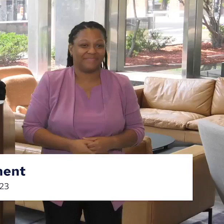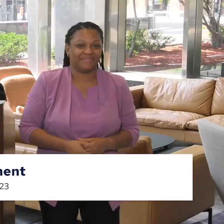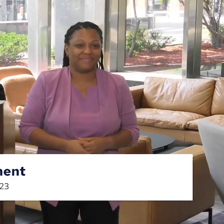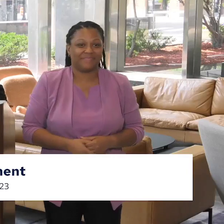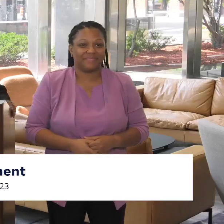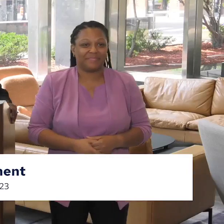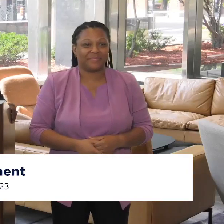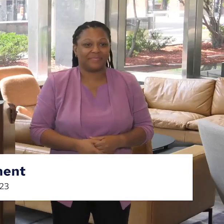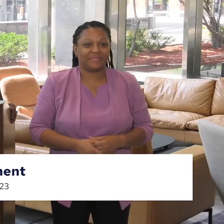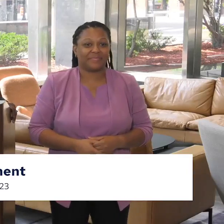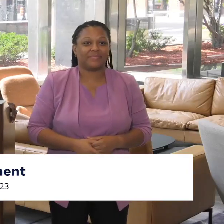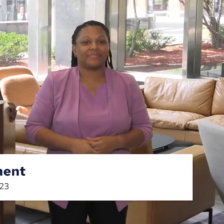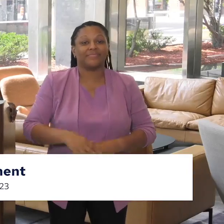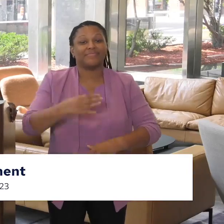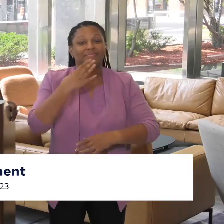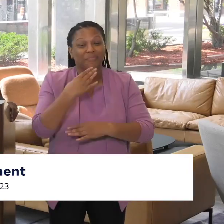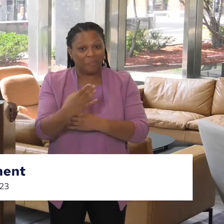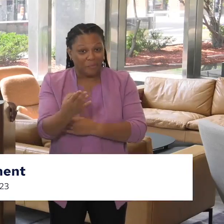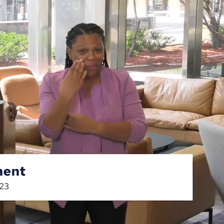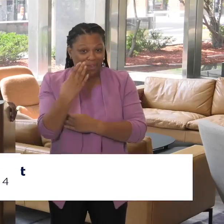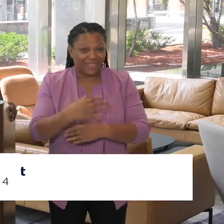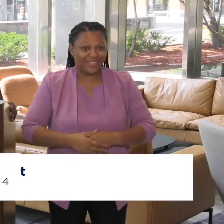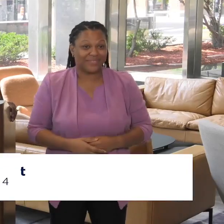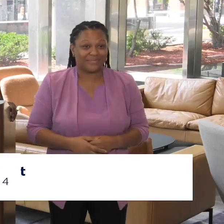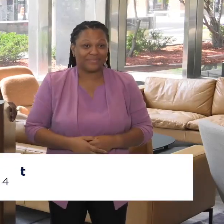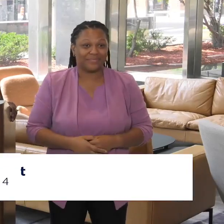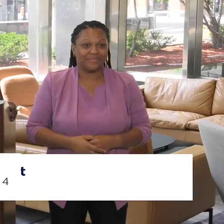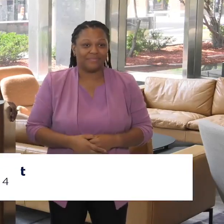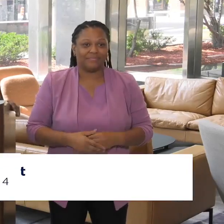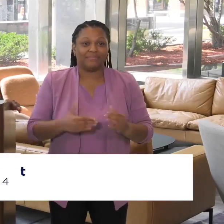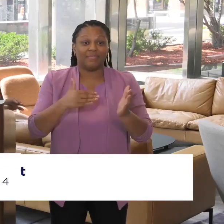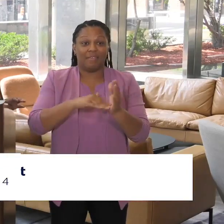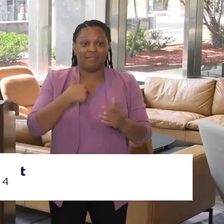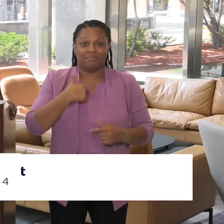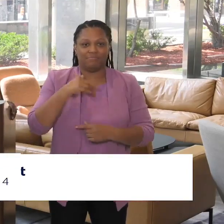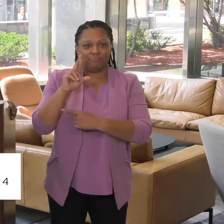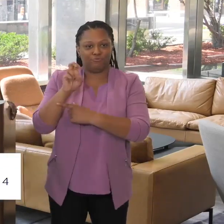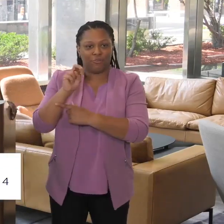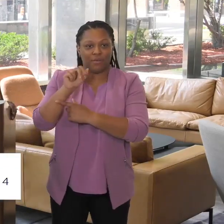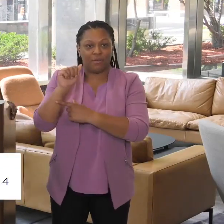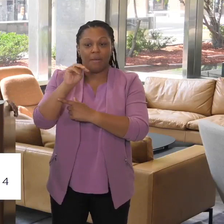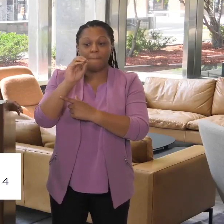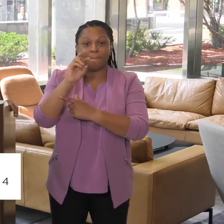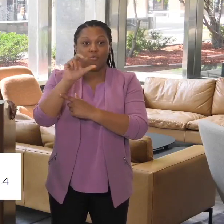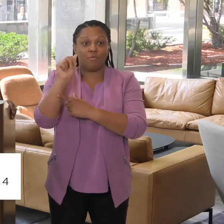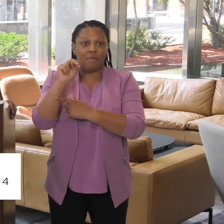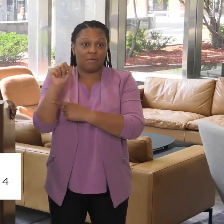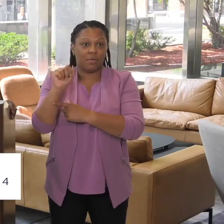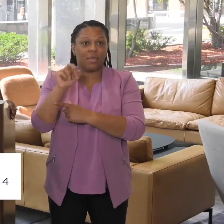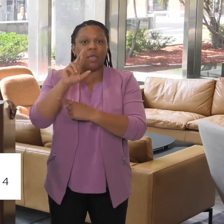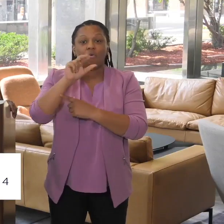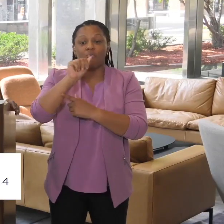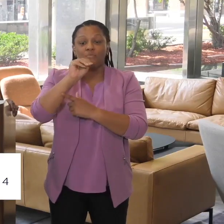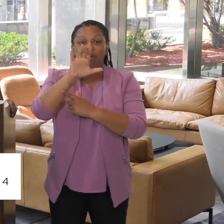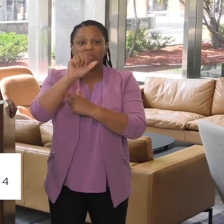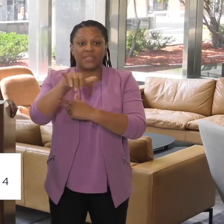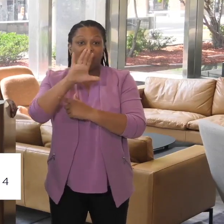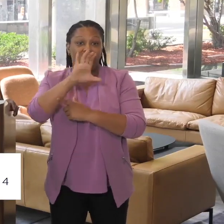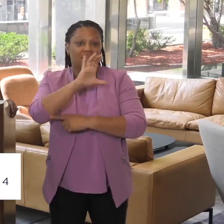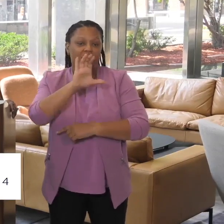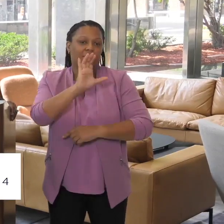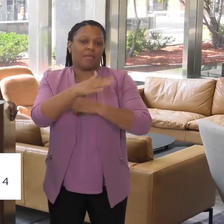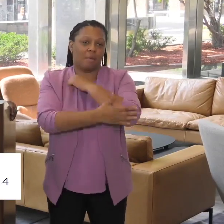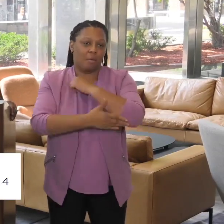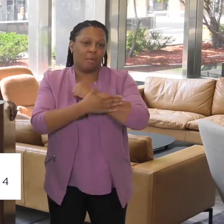Well, good morning, everyone. Again, my name is Rena Moran. I'm Ramsey County Commissioner of District 4. I am